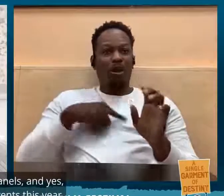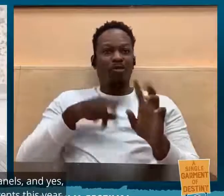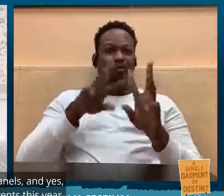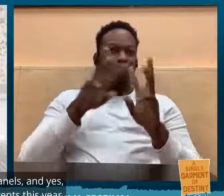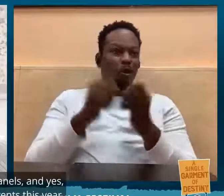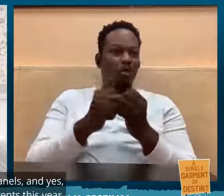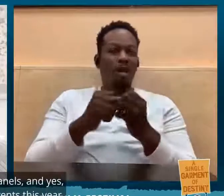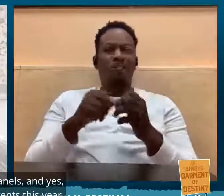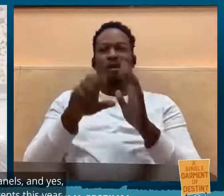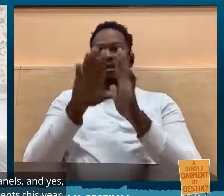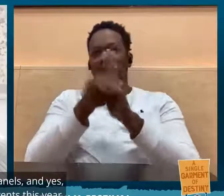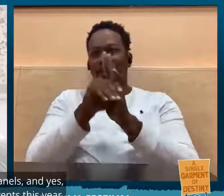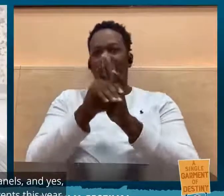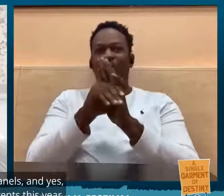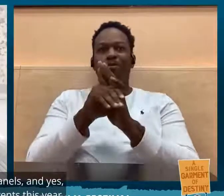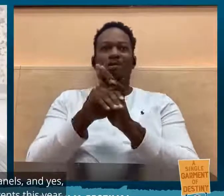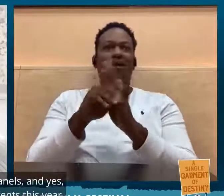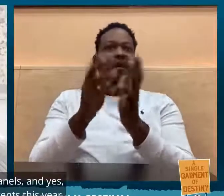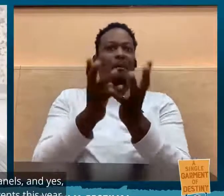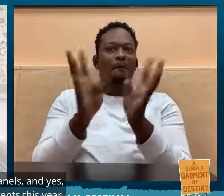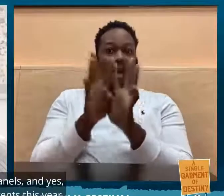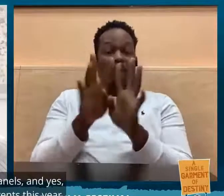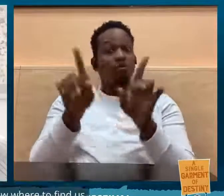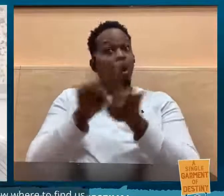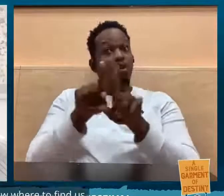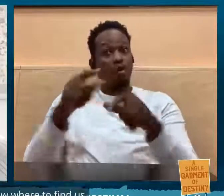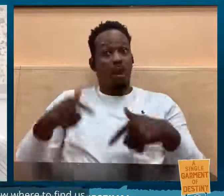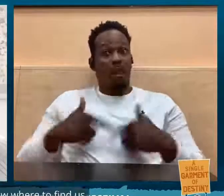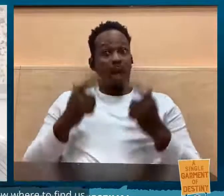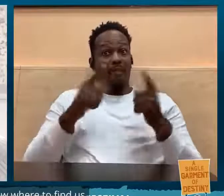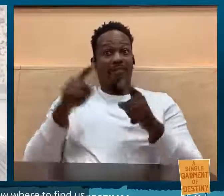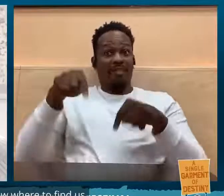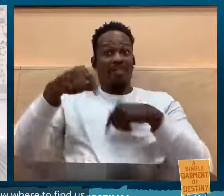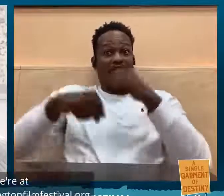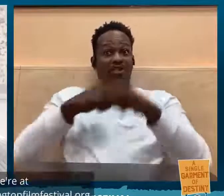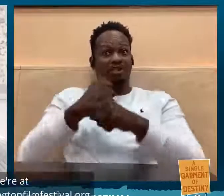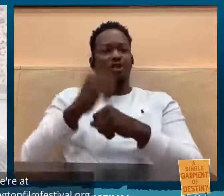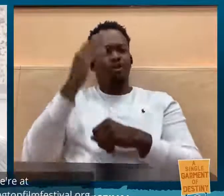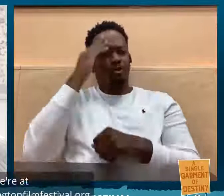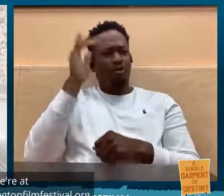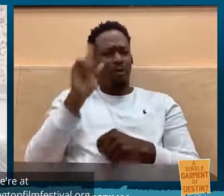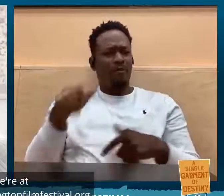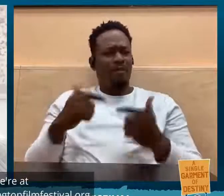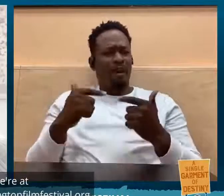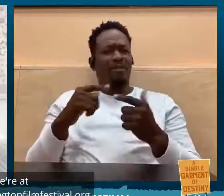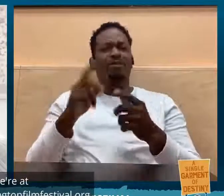for our panels, and yes, for live events this year. I think you know where to find us. We're at